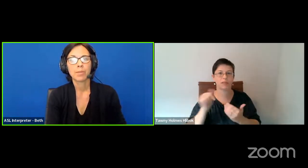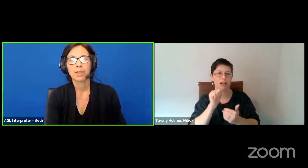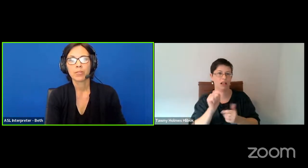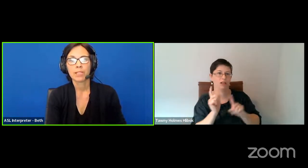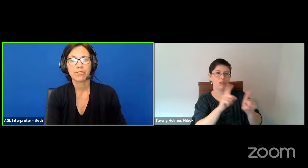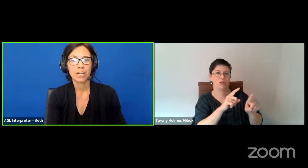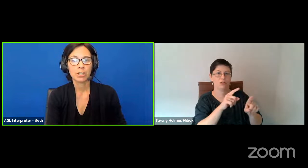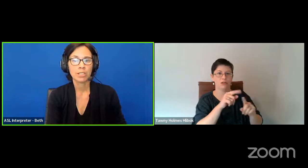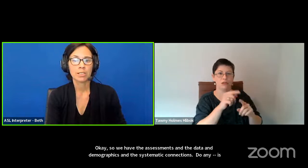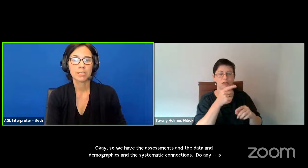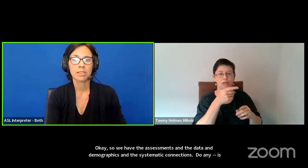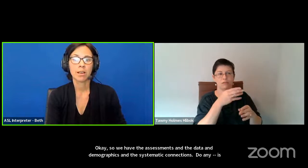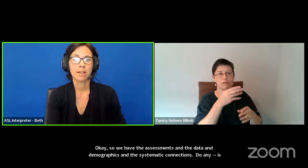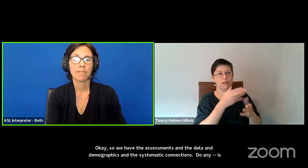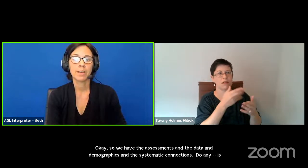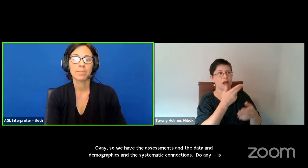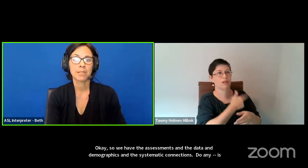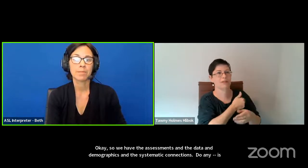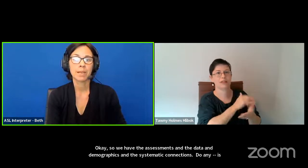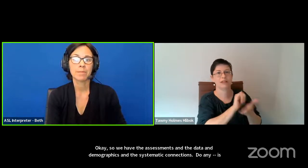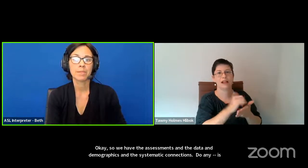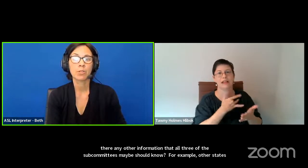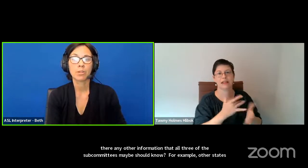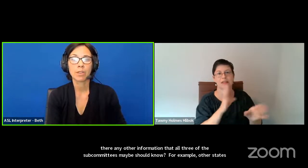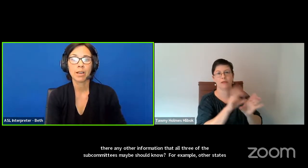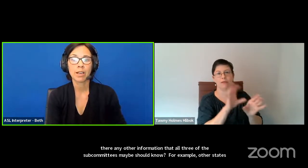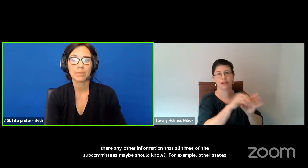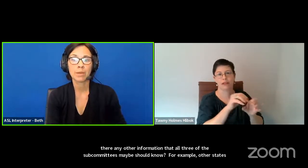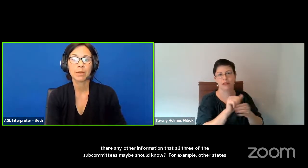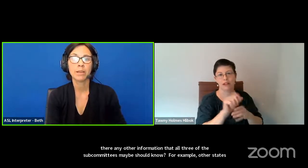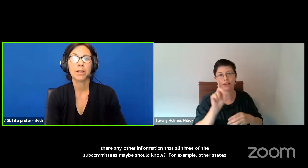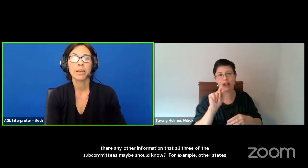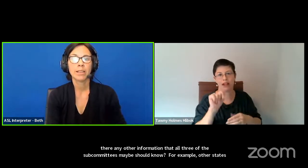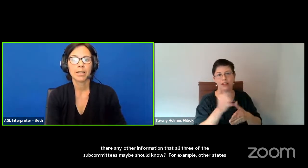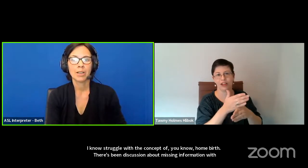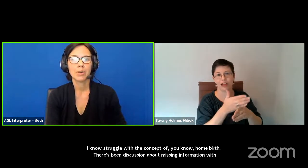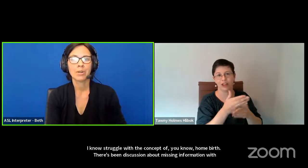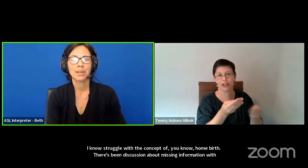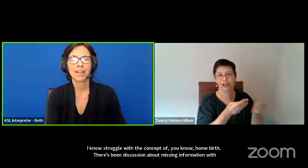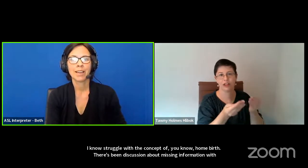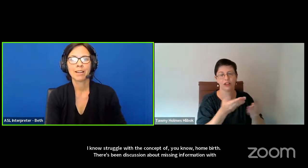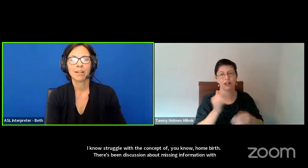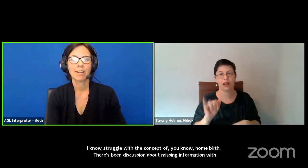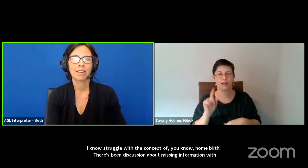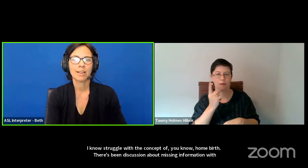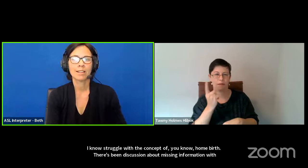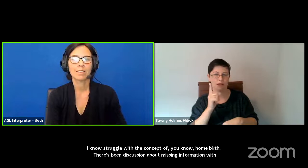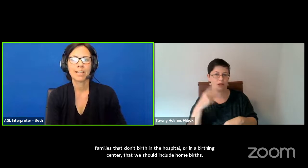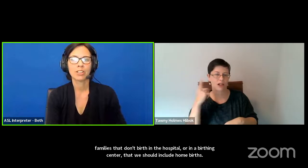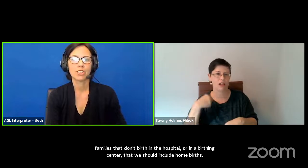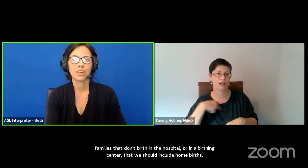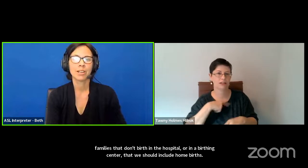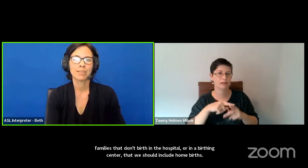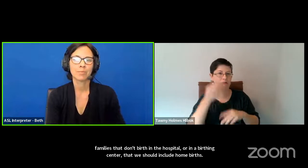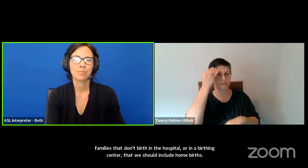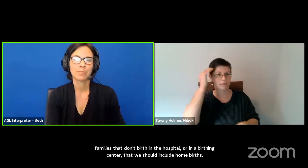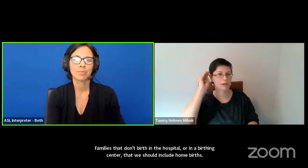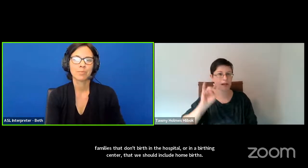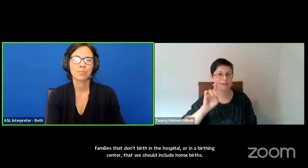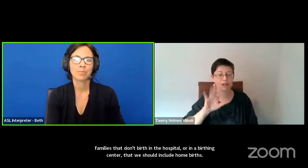The people on the reservations sometimes don't go to the hospital, that are in data